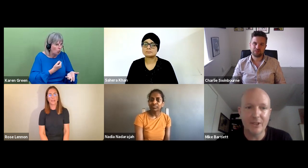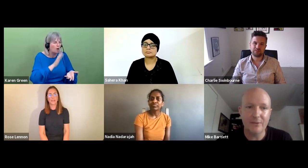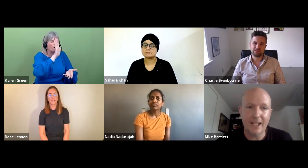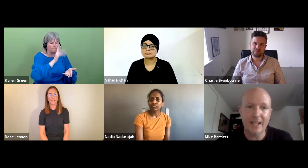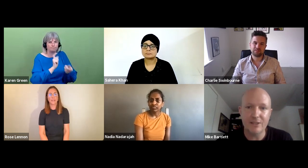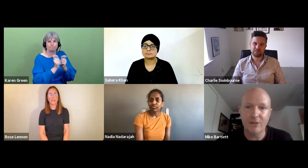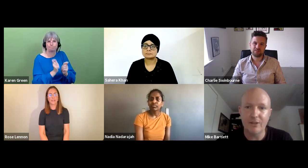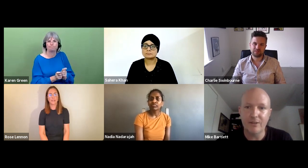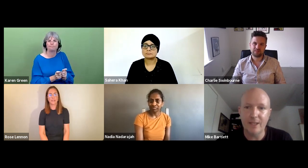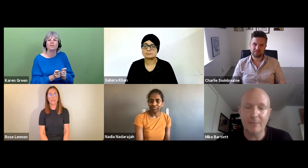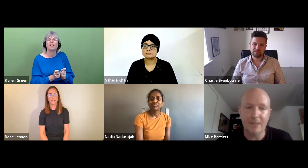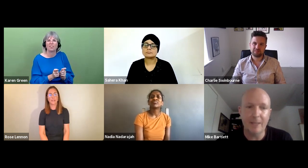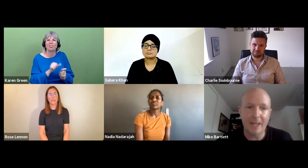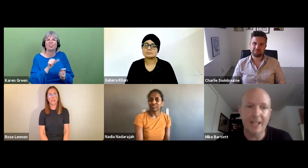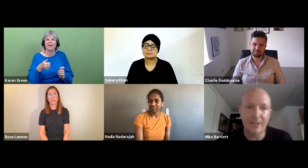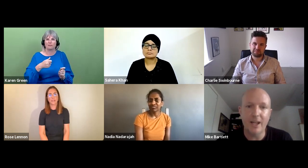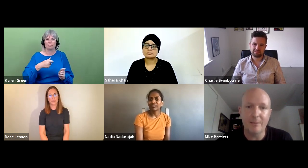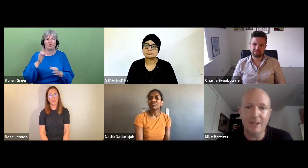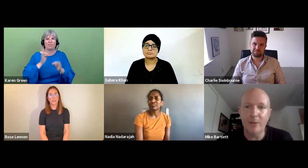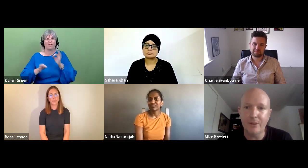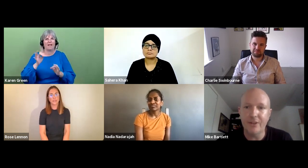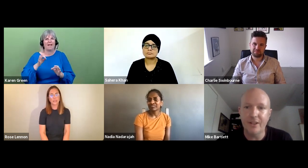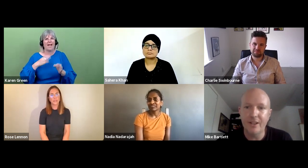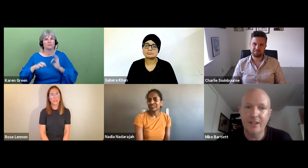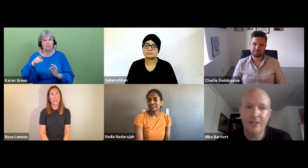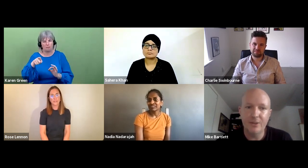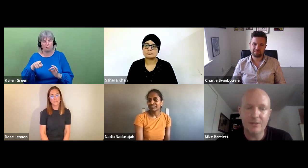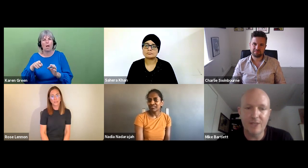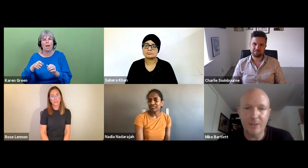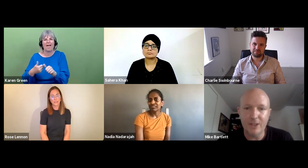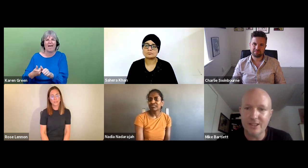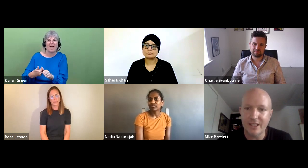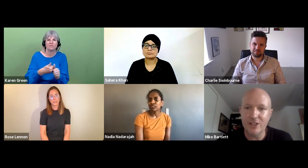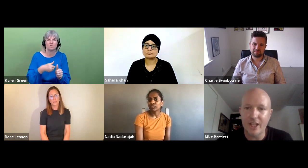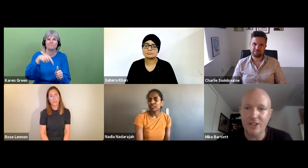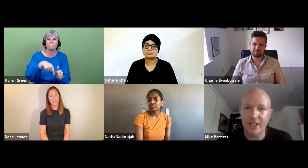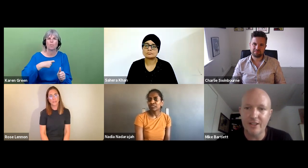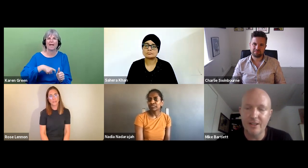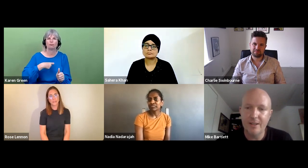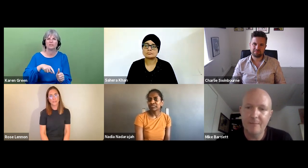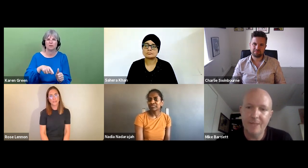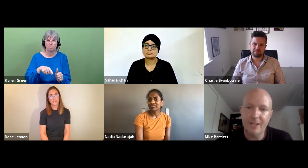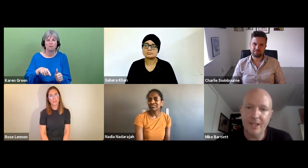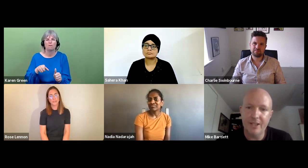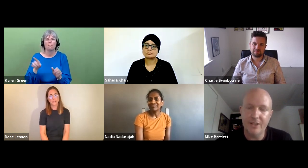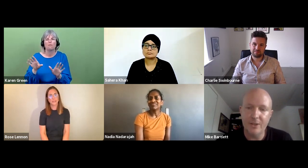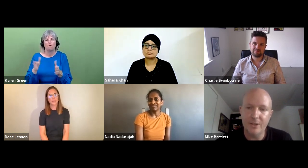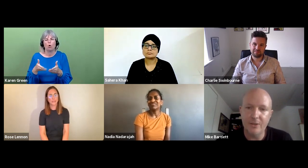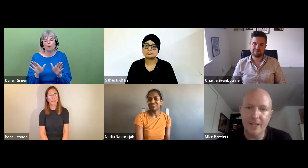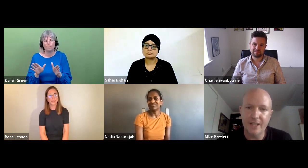for the character on when they're playing as well, and be open to you know, adjusting and changing and doing all of that. I